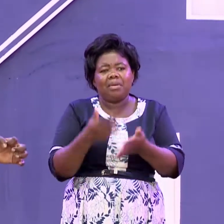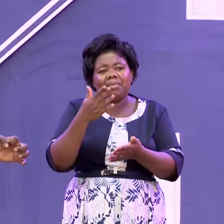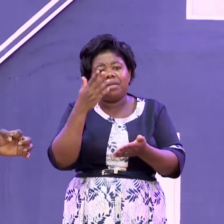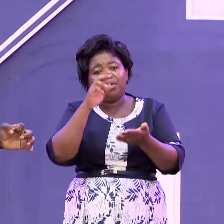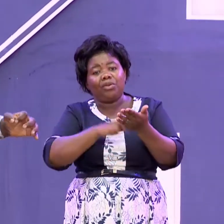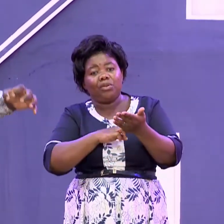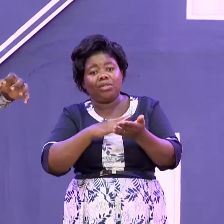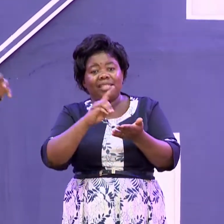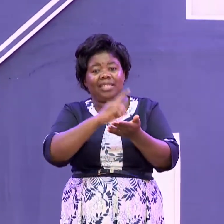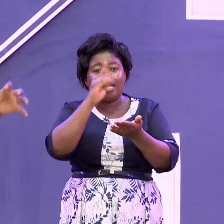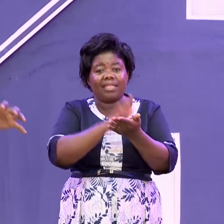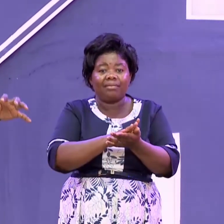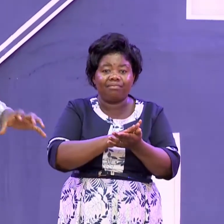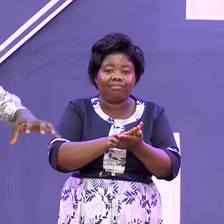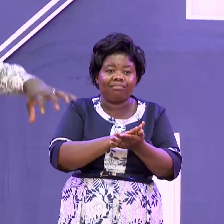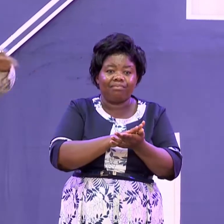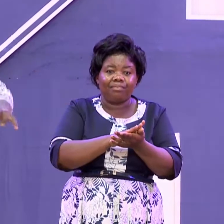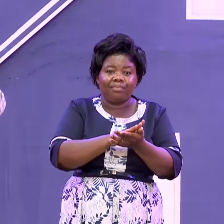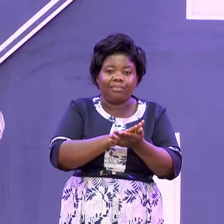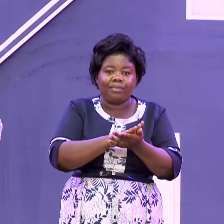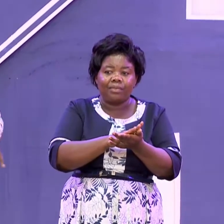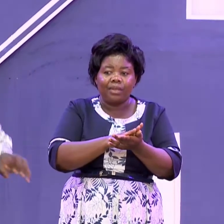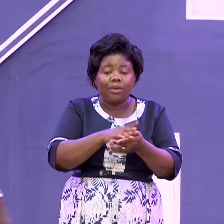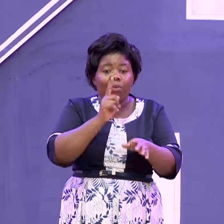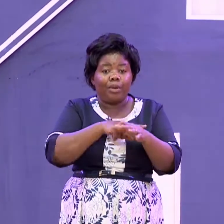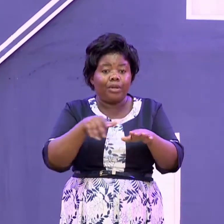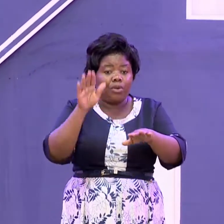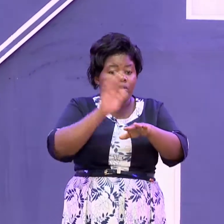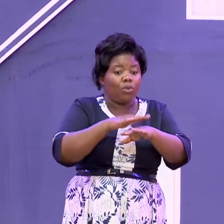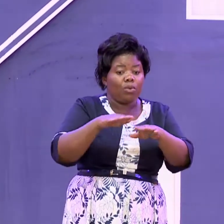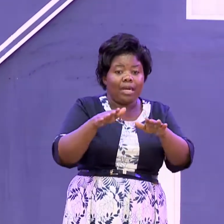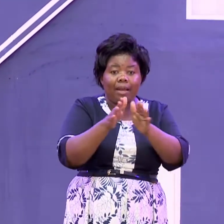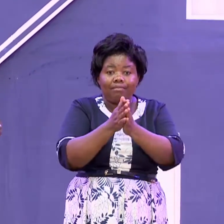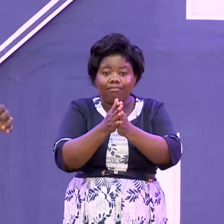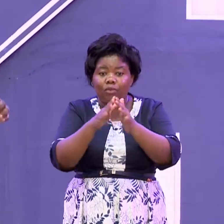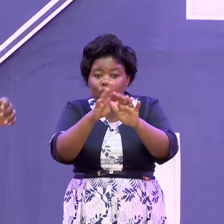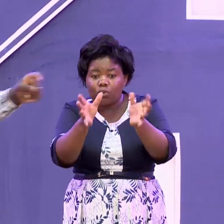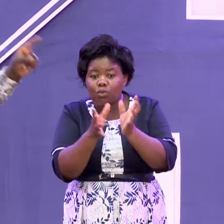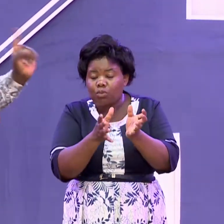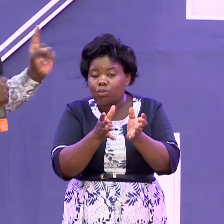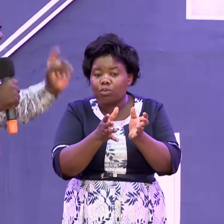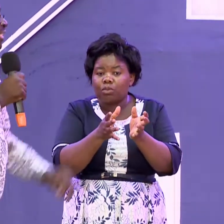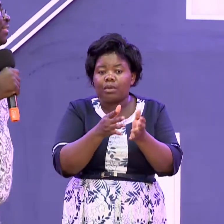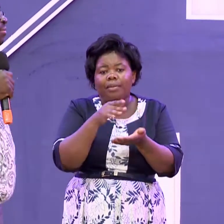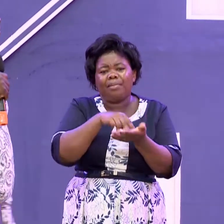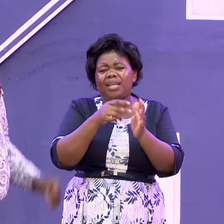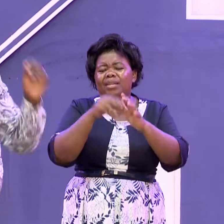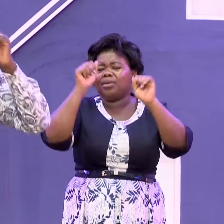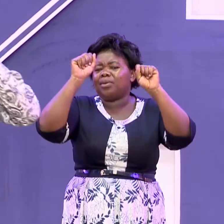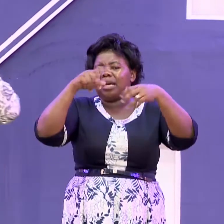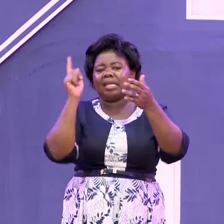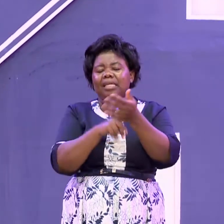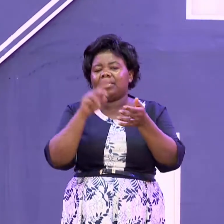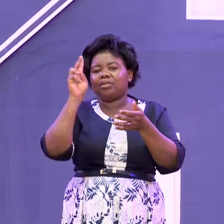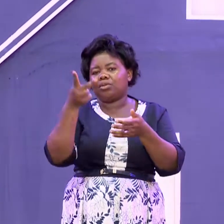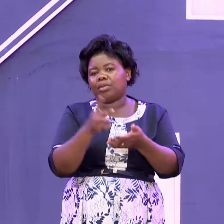even if you're using data, or the fact that you are there on the page means you can afford